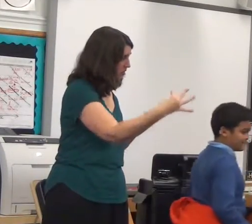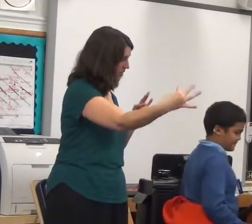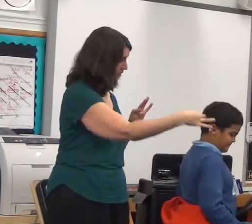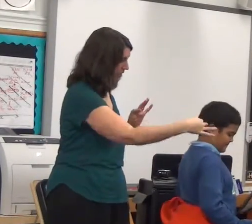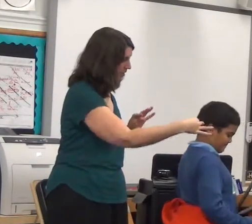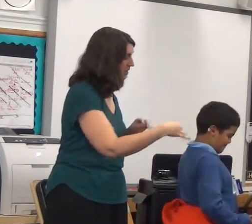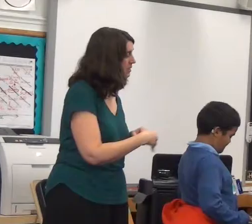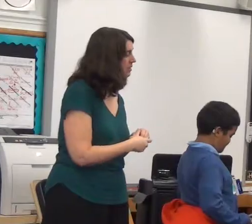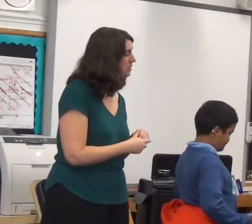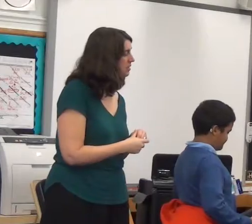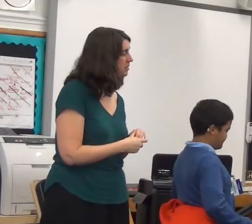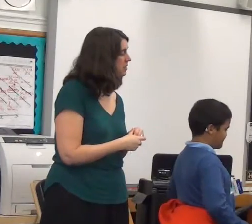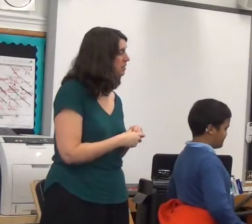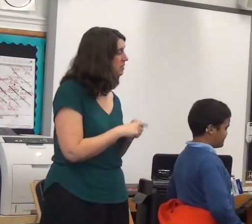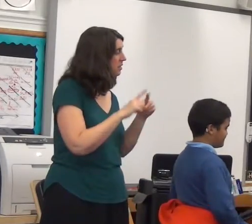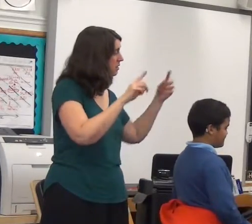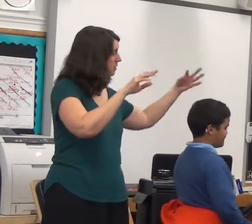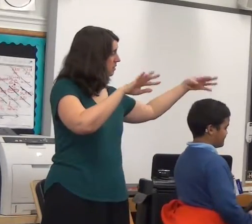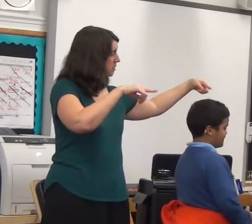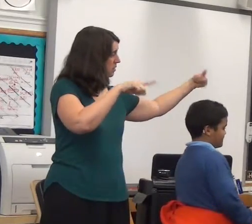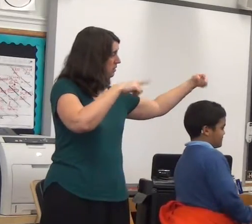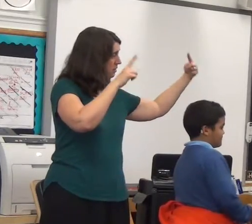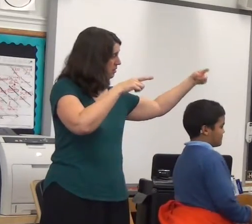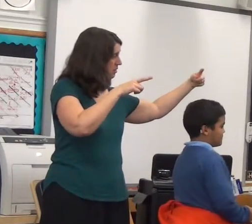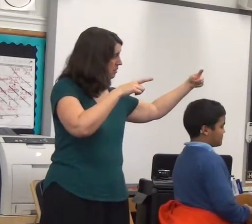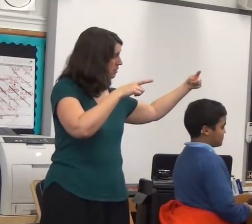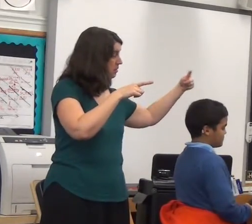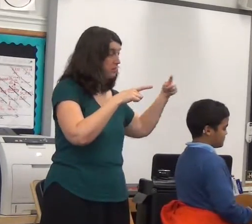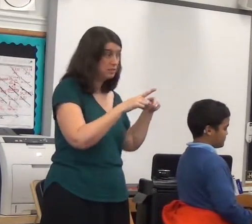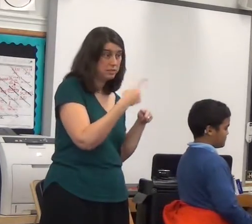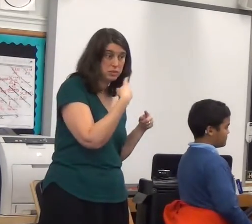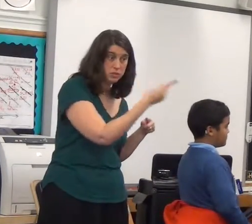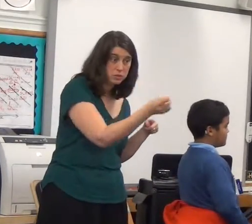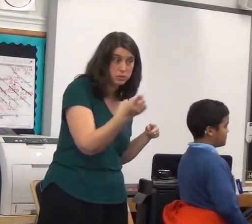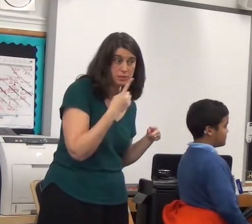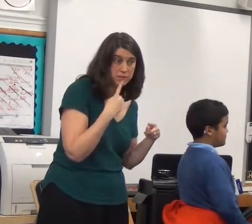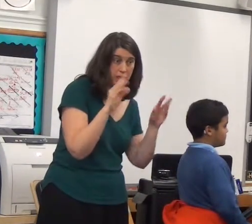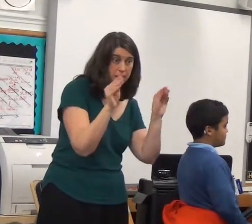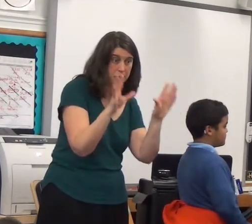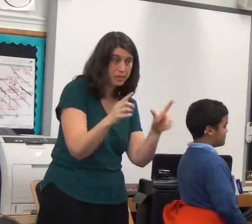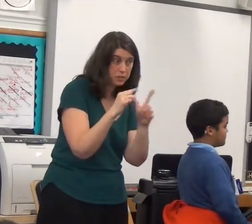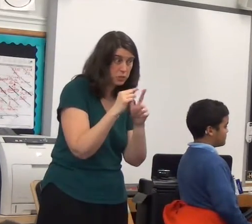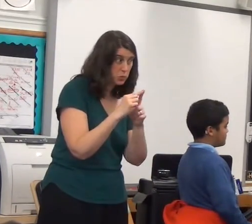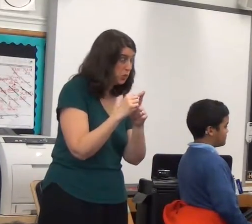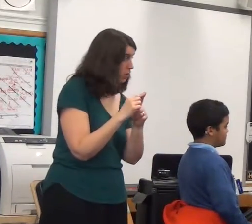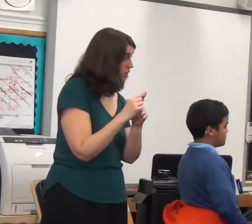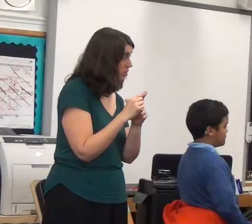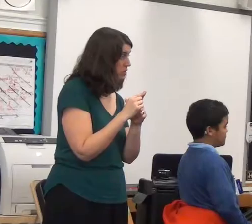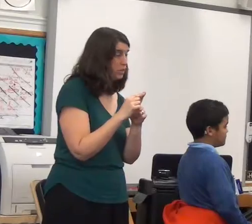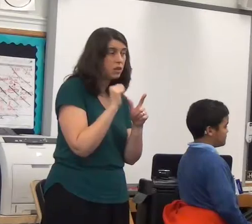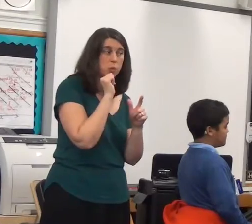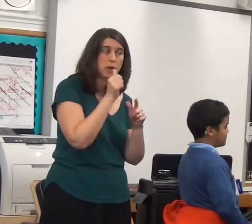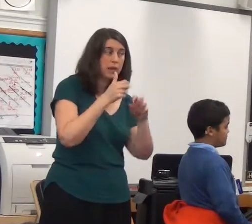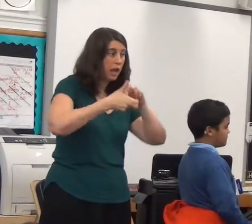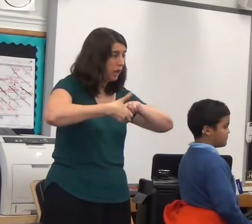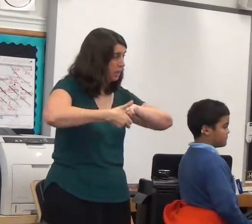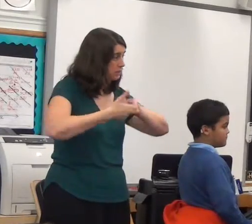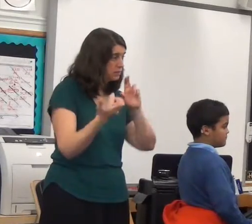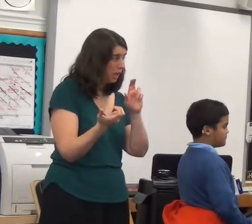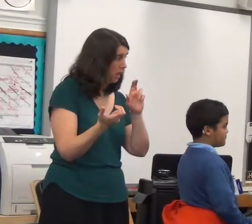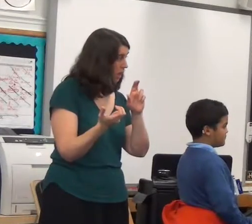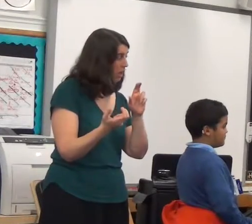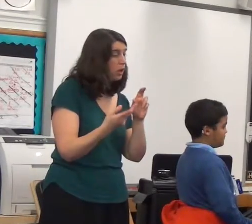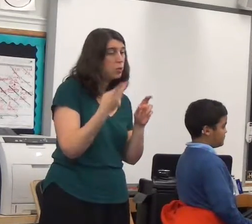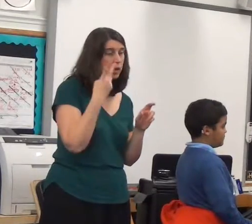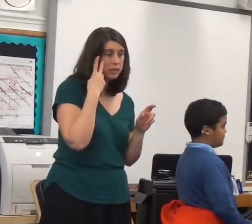else can see. All right, you're gonna wave the wand. We're all going to say the magic words. When we do, we're not going to untie the knot, but